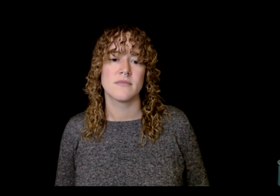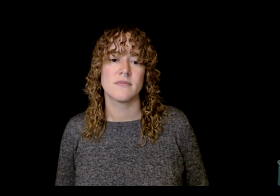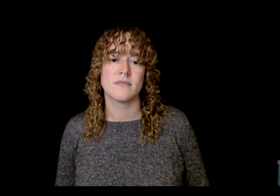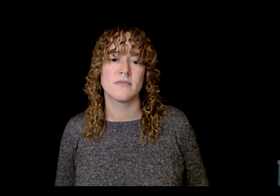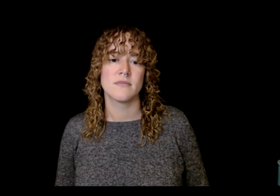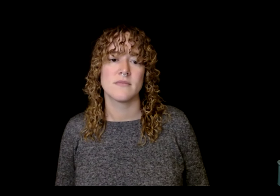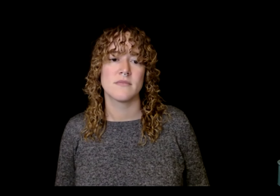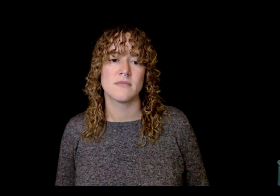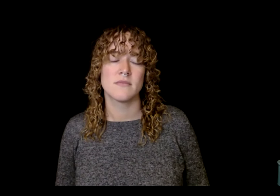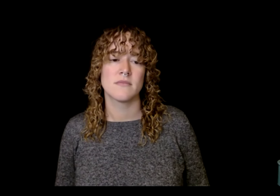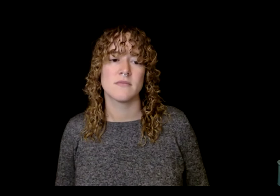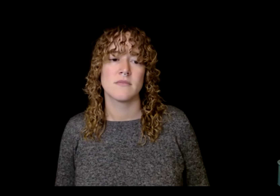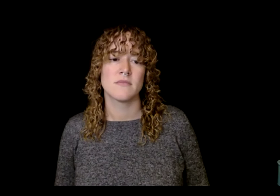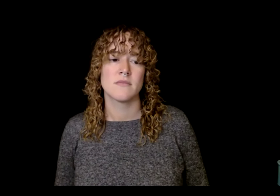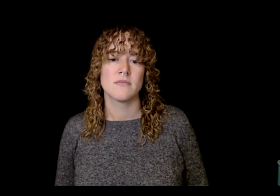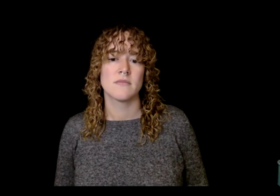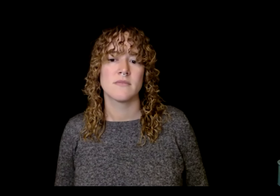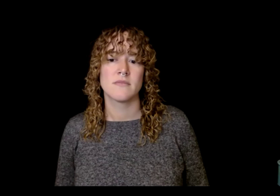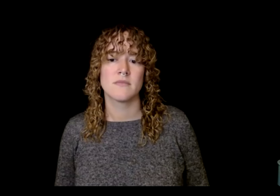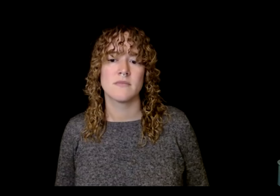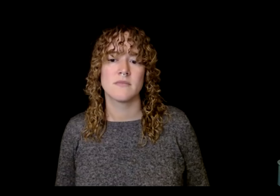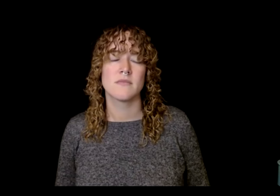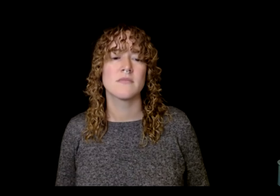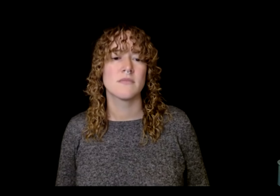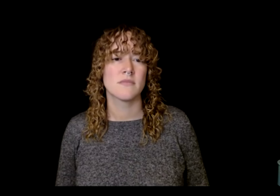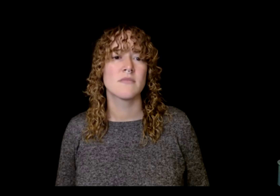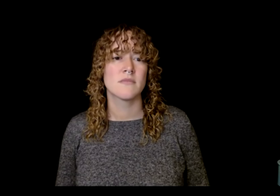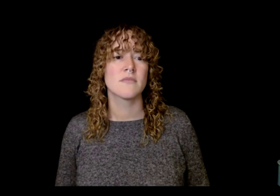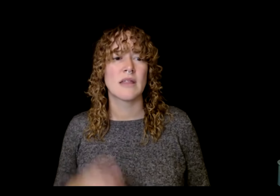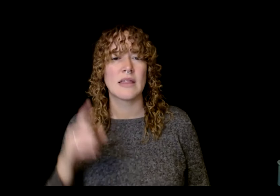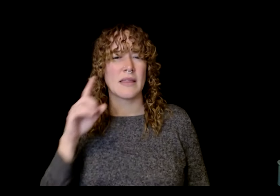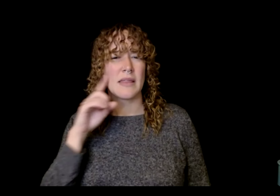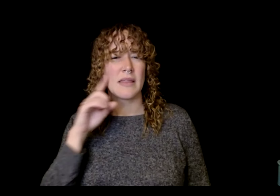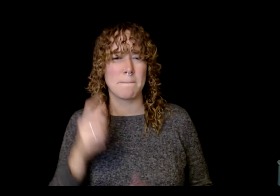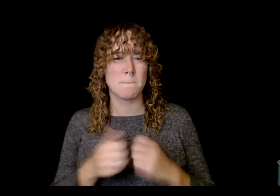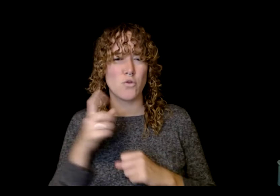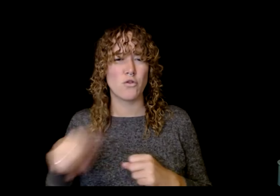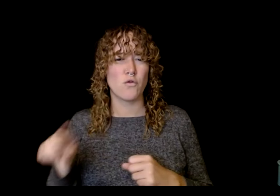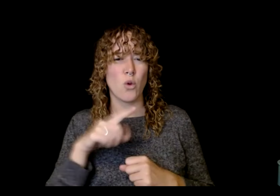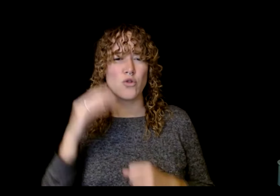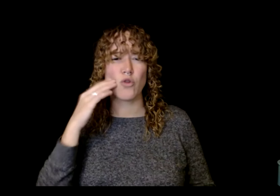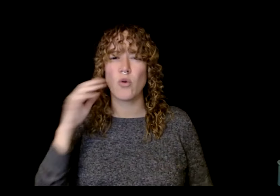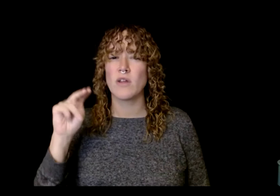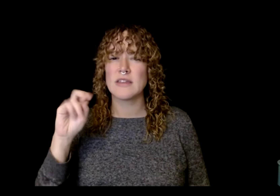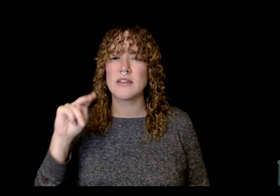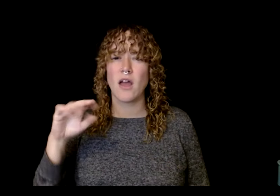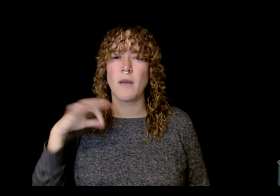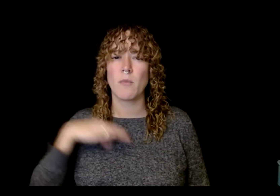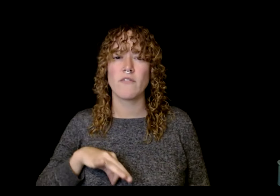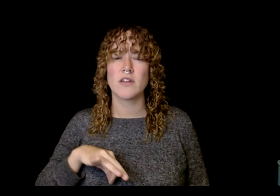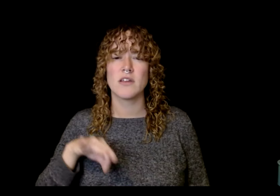I also, for those of you, I would imagine most all of you are aware of the Nonprofit Association of Oregon